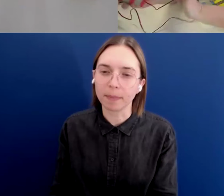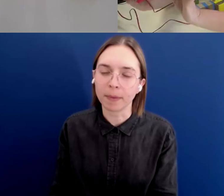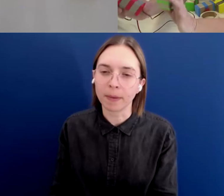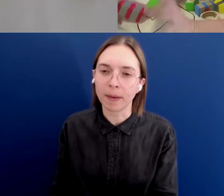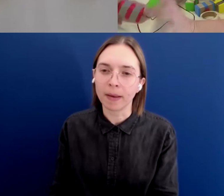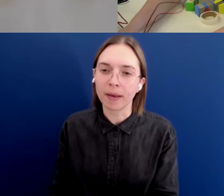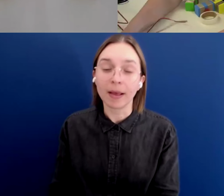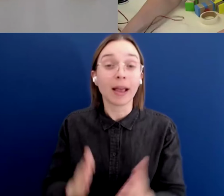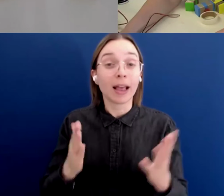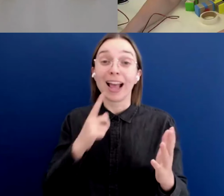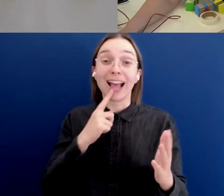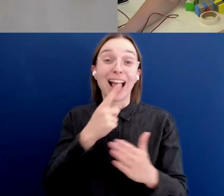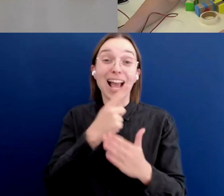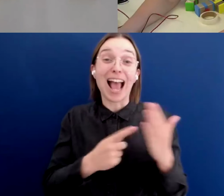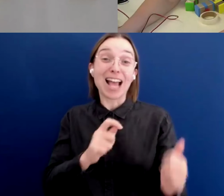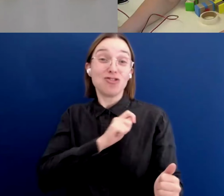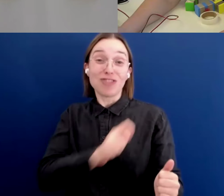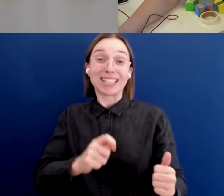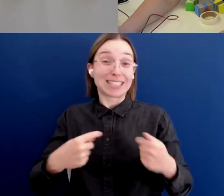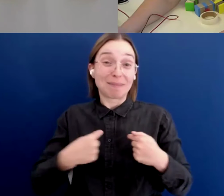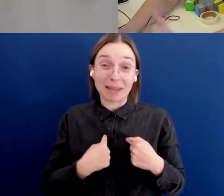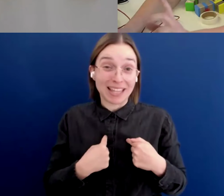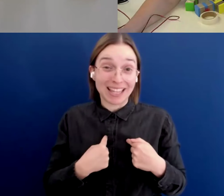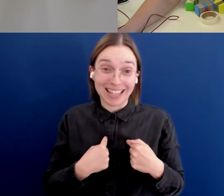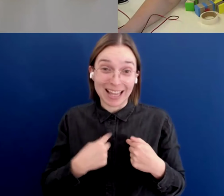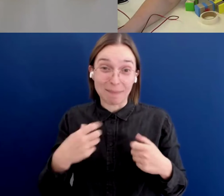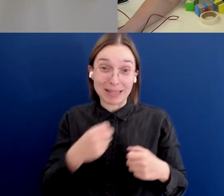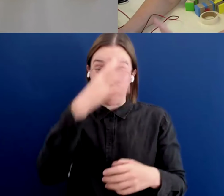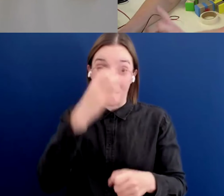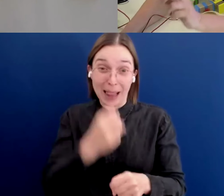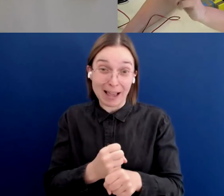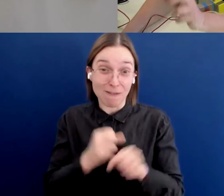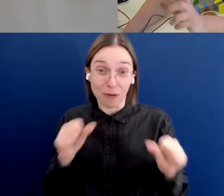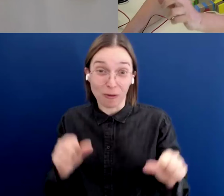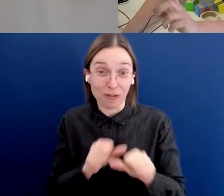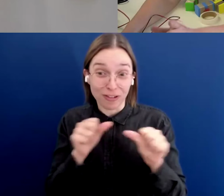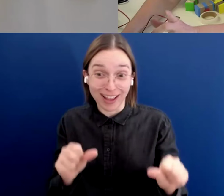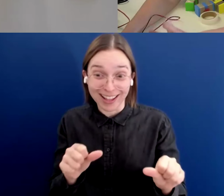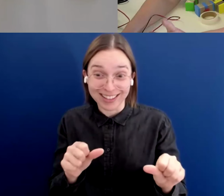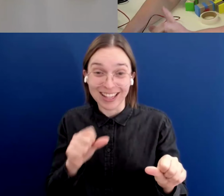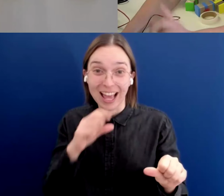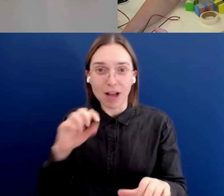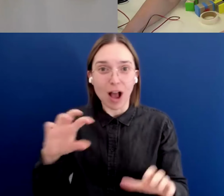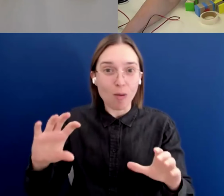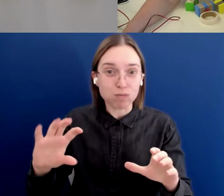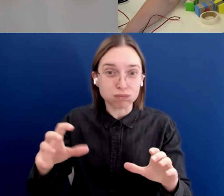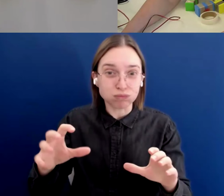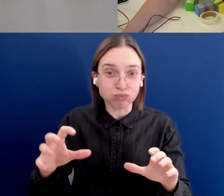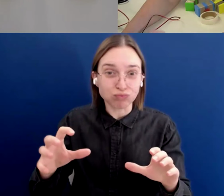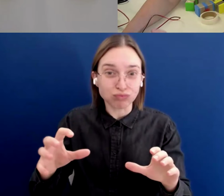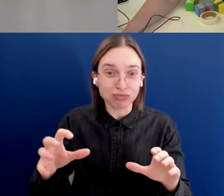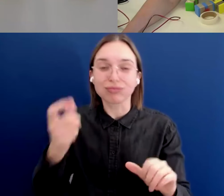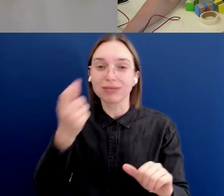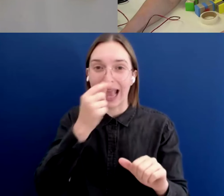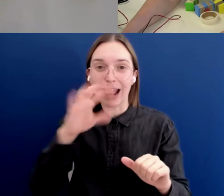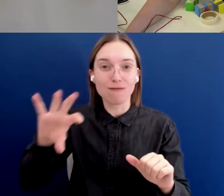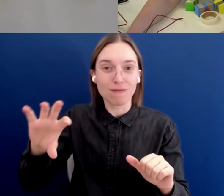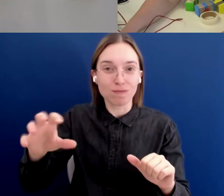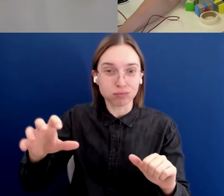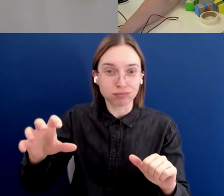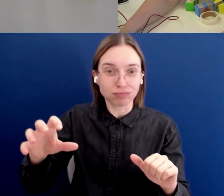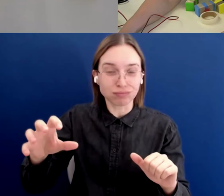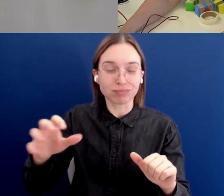Okay, you're going to have to take my word on it if you can't hear it. Okay, take my word on it, but we will make one, I promise, before the end of the session so you can